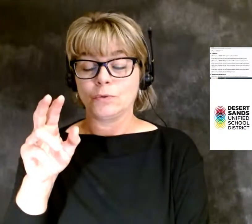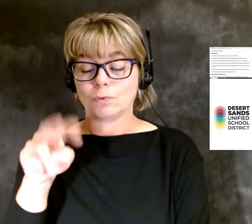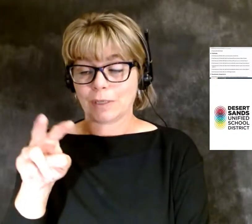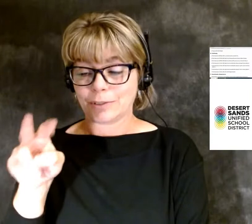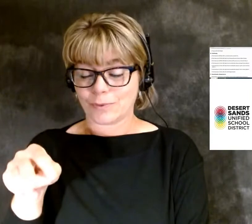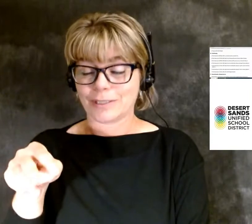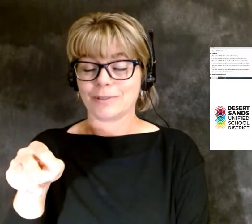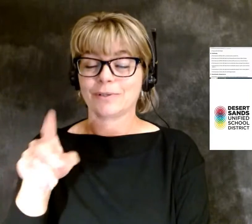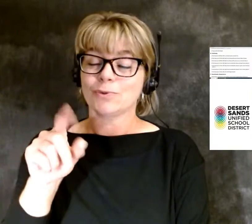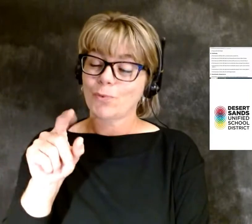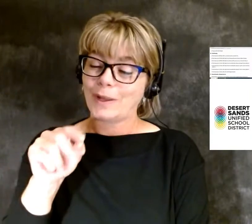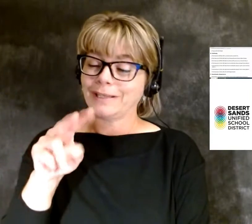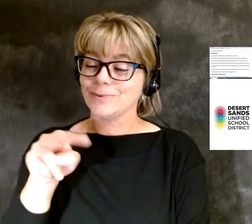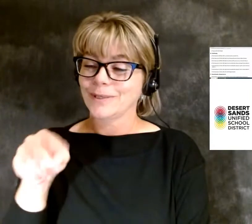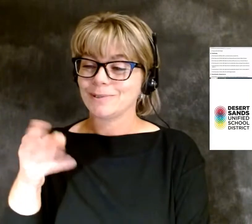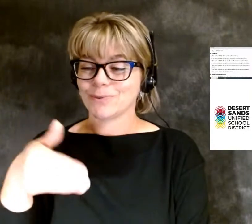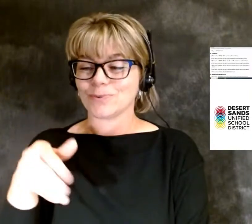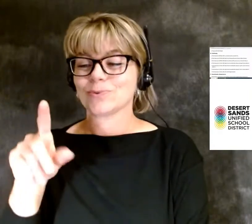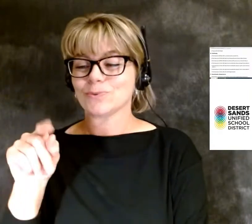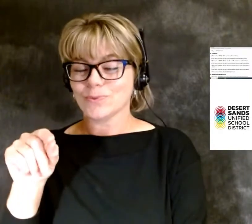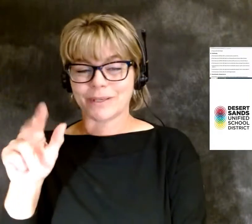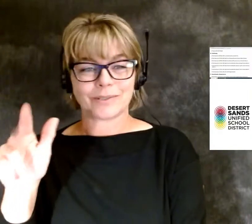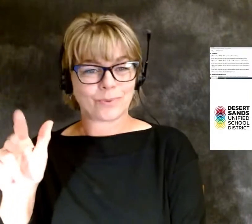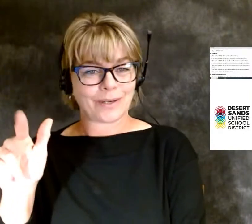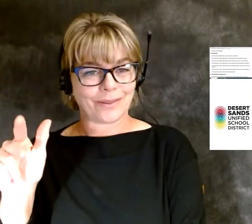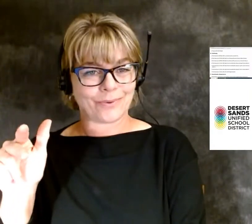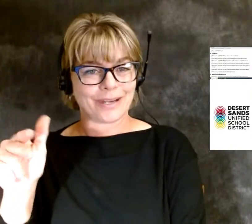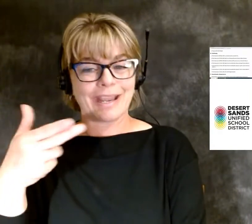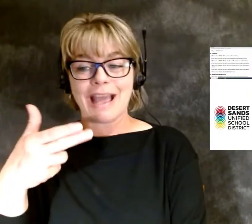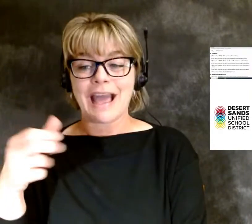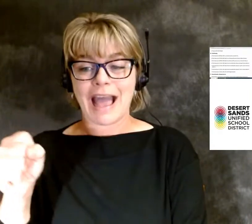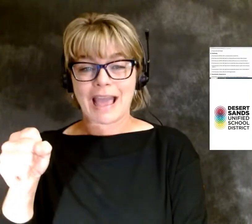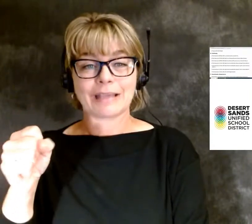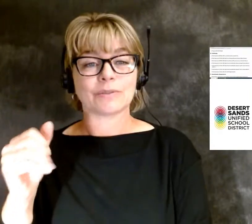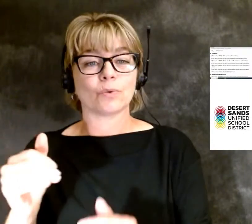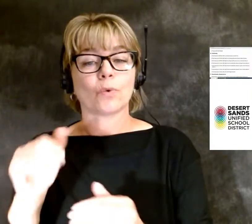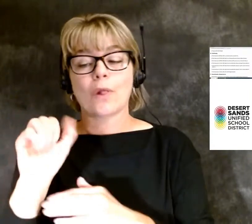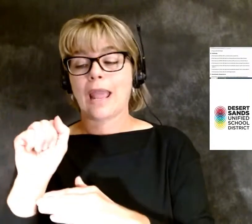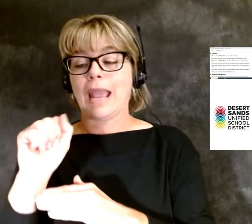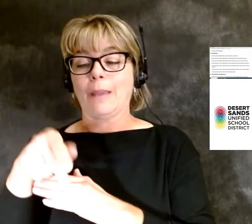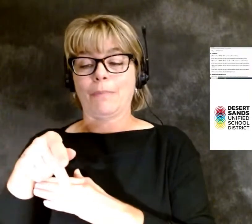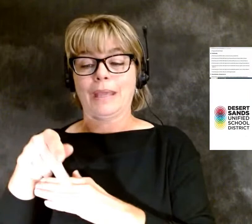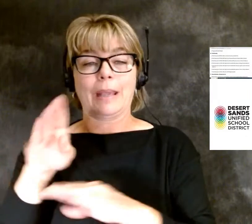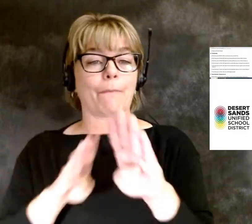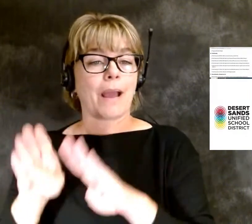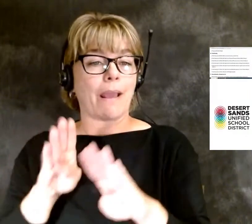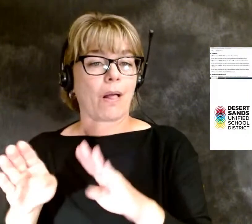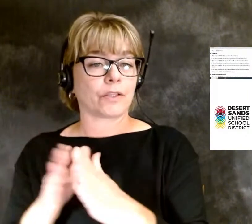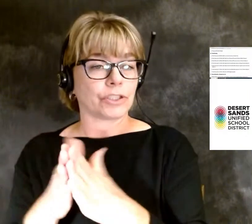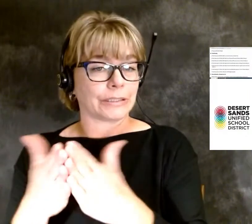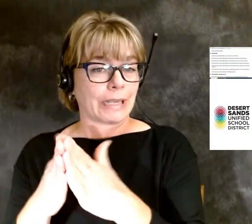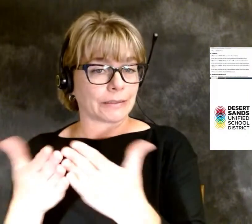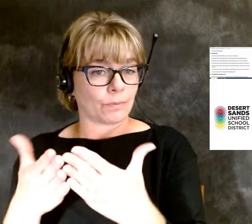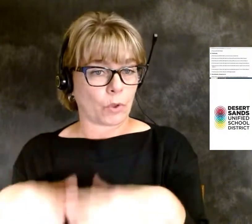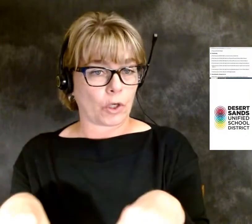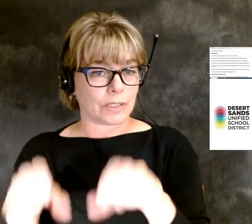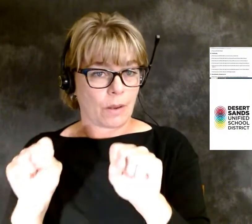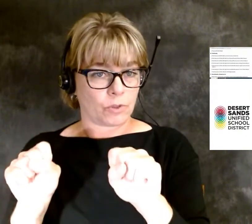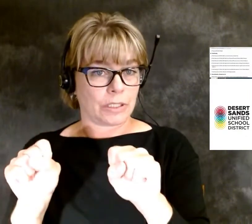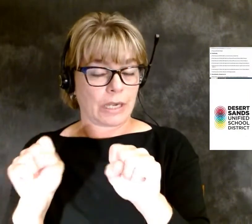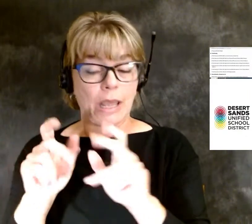09/2022-2023, High School Advanced Placement Biology Textbook Adoption. I will open public hearing